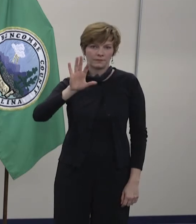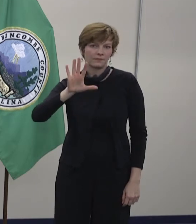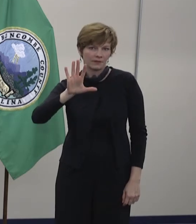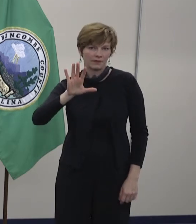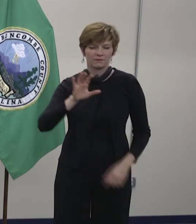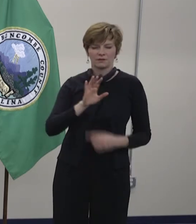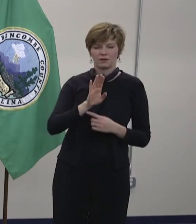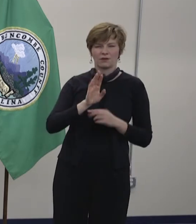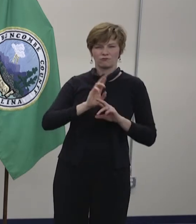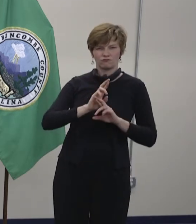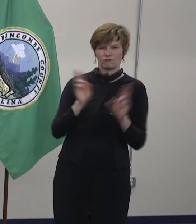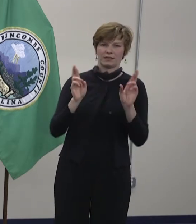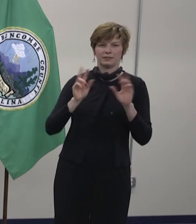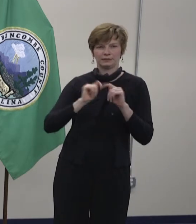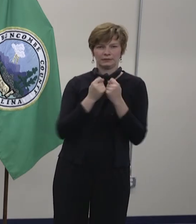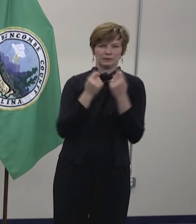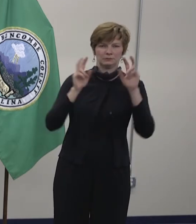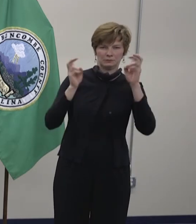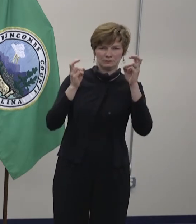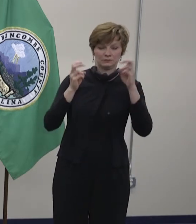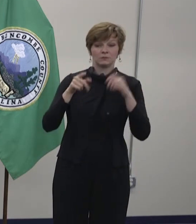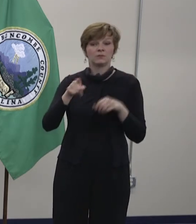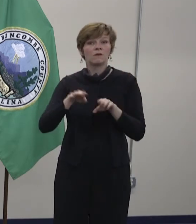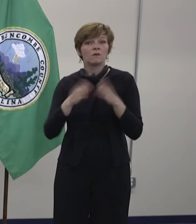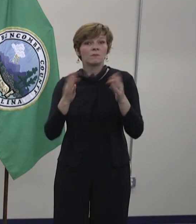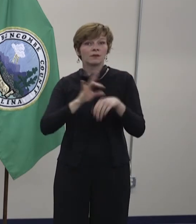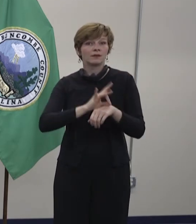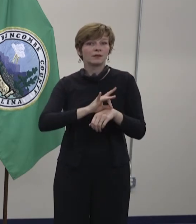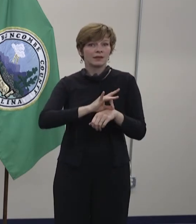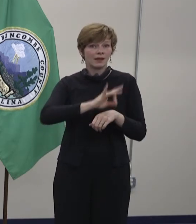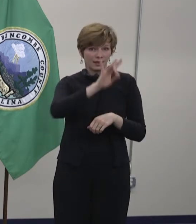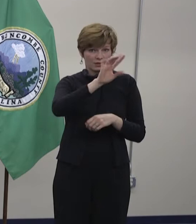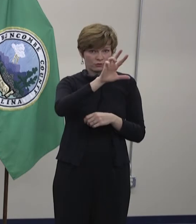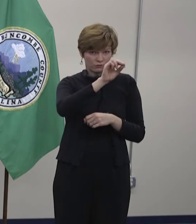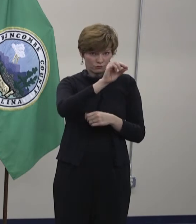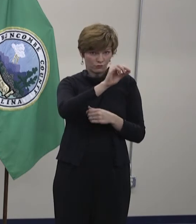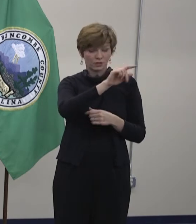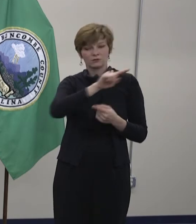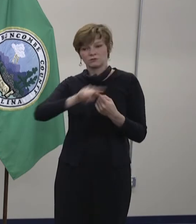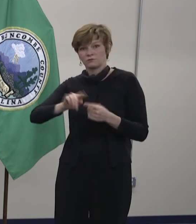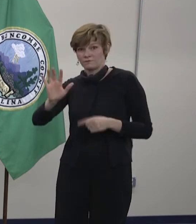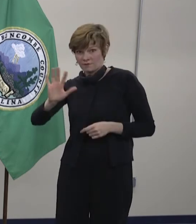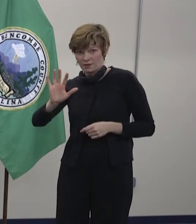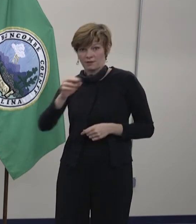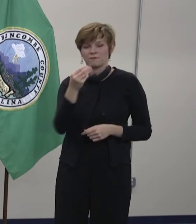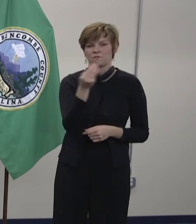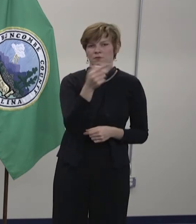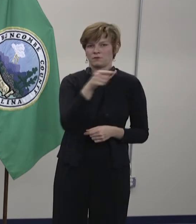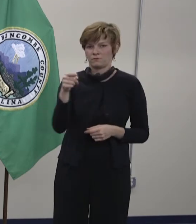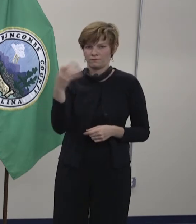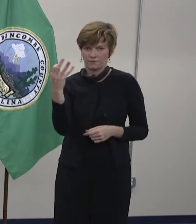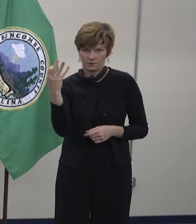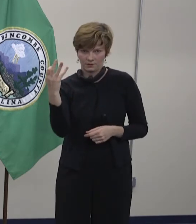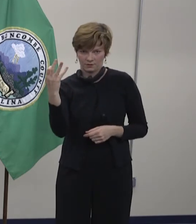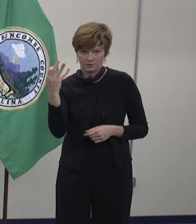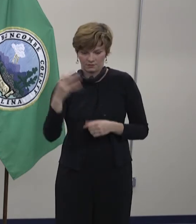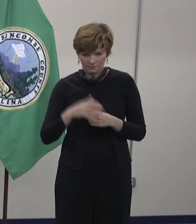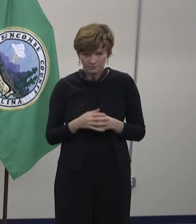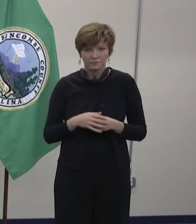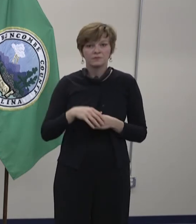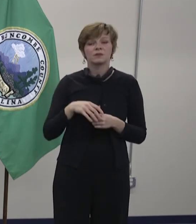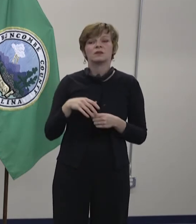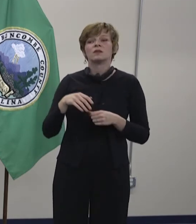828-419-0095 from 8:30 a.m. to 5 p.m. Monday through Friday. Once you complete the